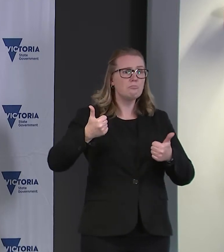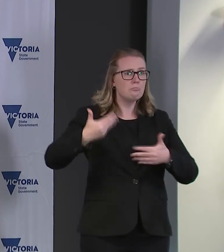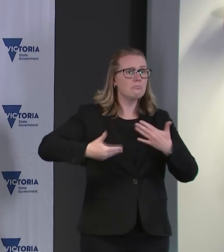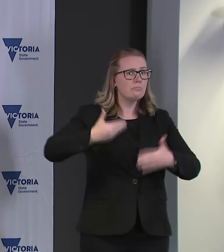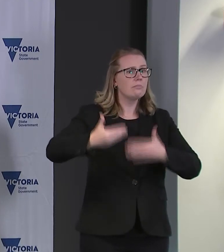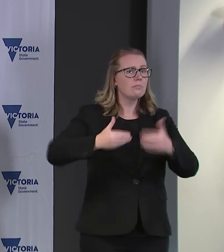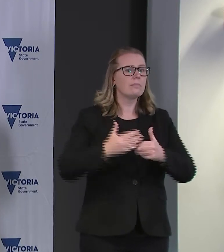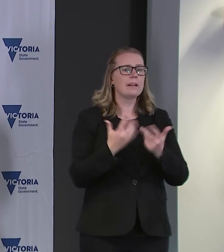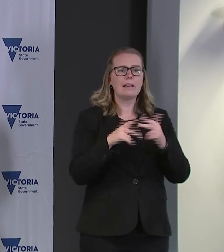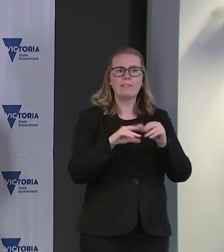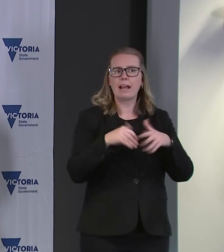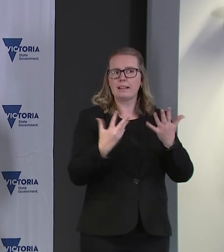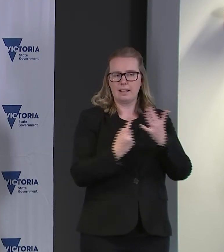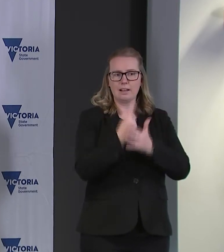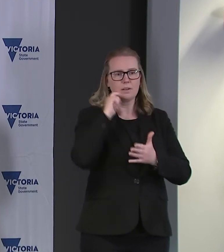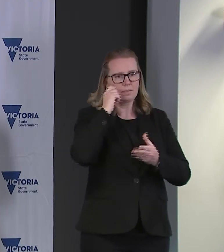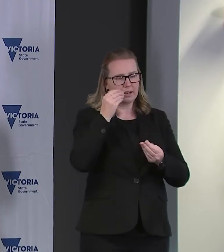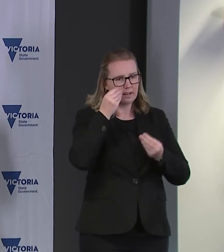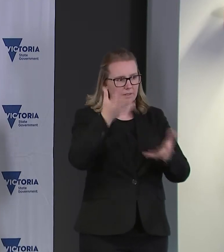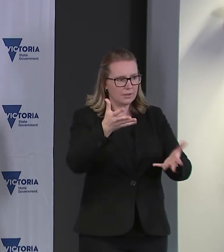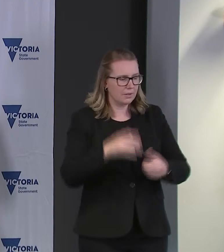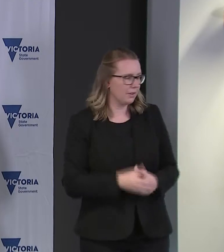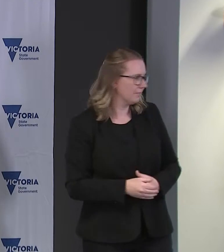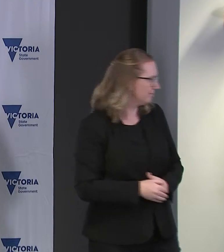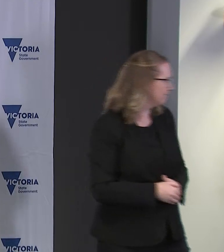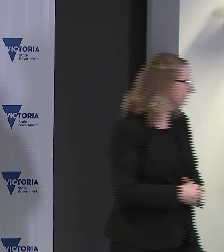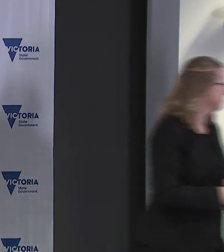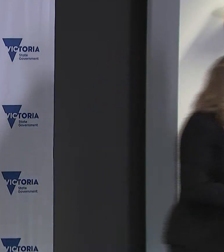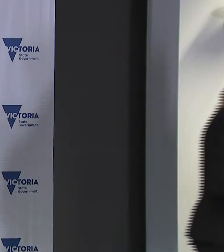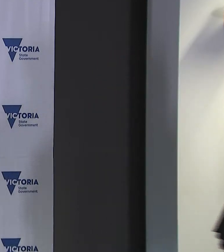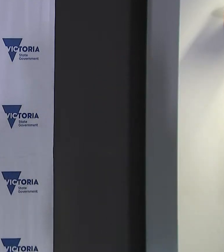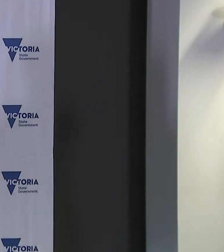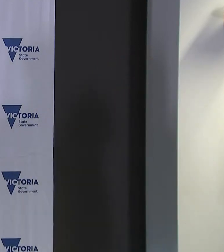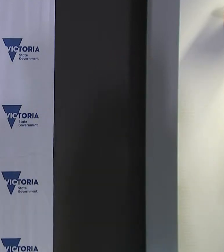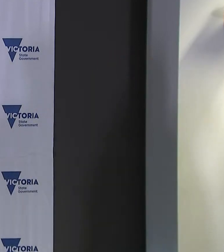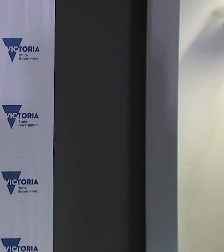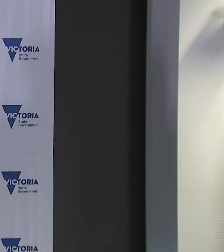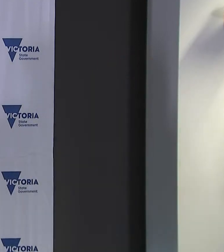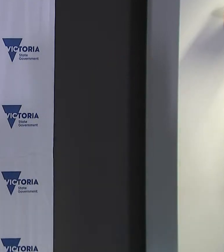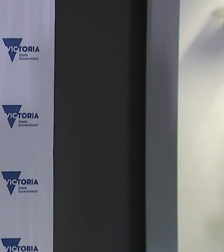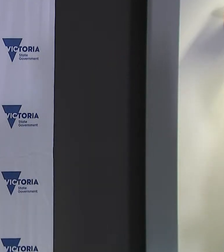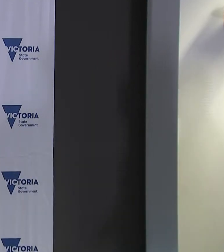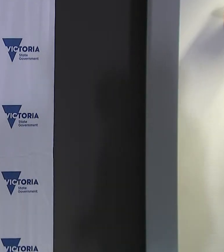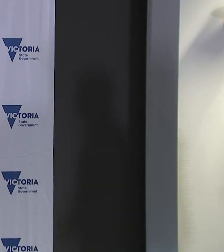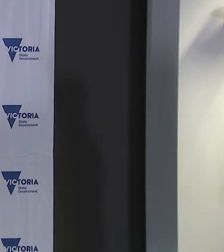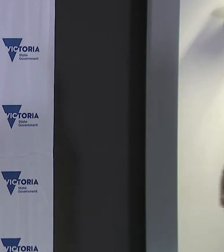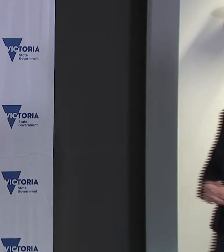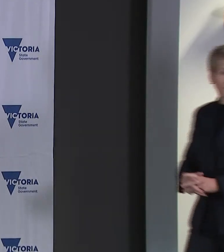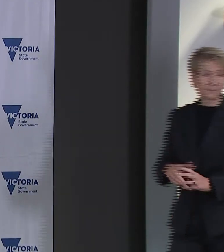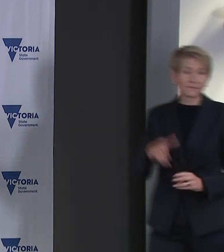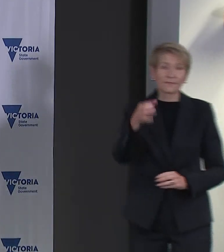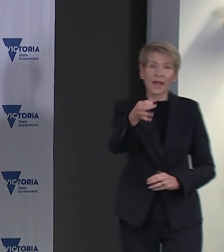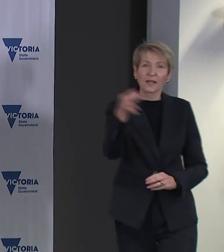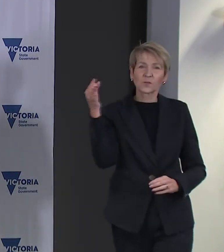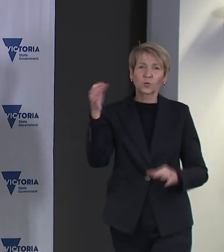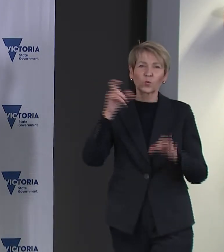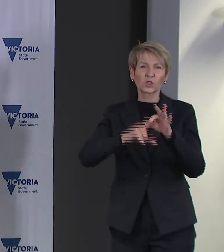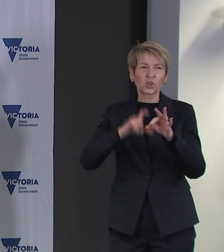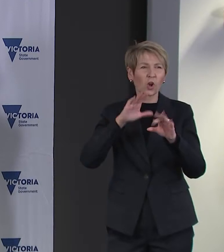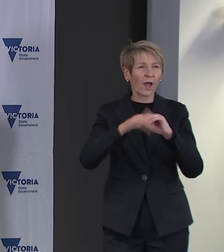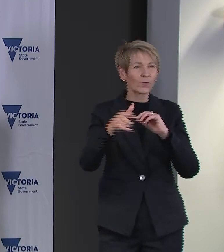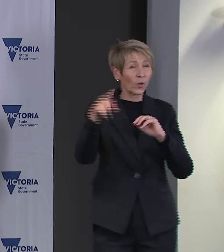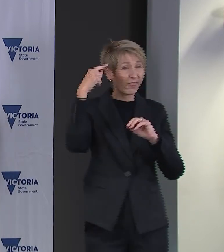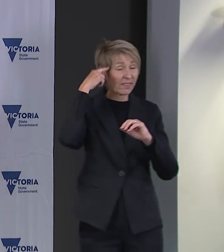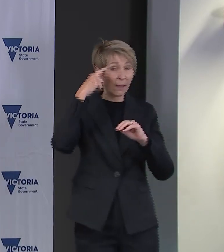updates, I'm sure we'll provide them to you. Do you think roving patrols will be enough heading towards the long weekend, though? Do I? Do you think roving patrols will be